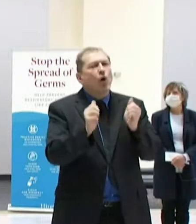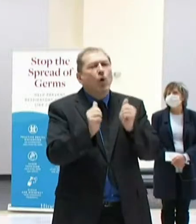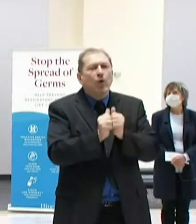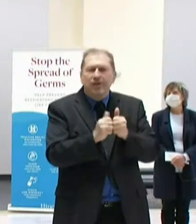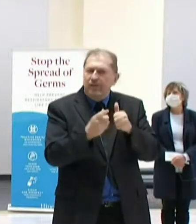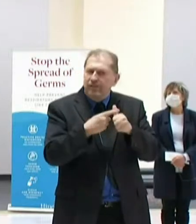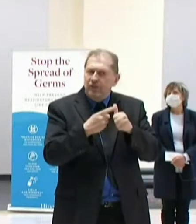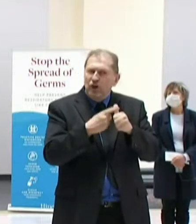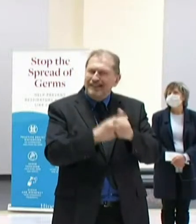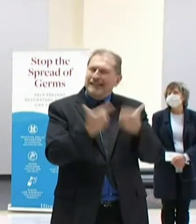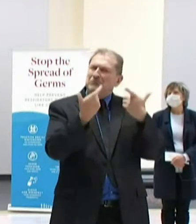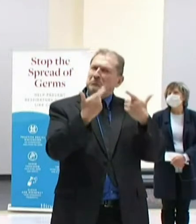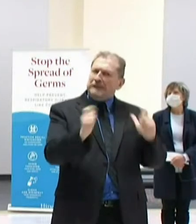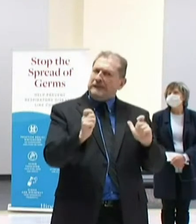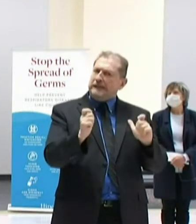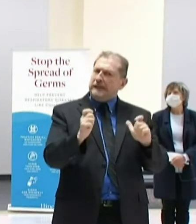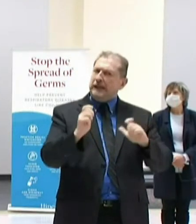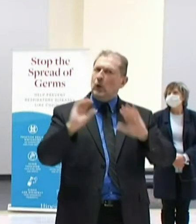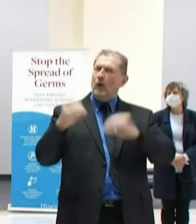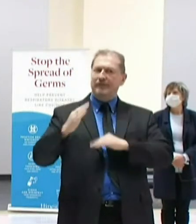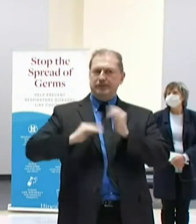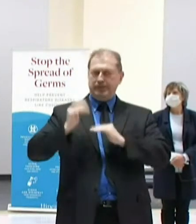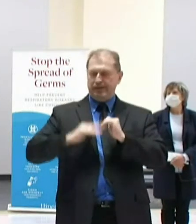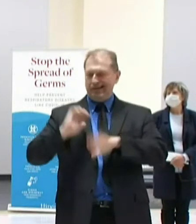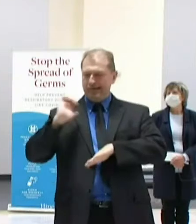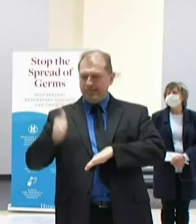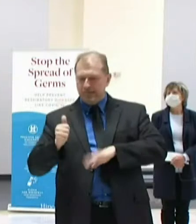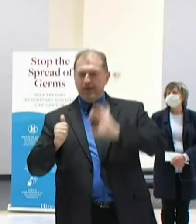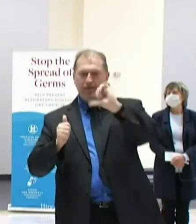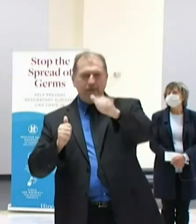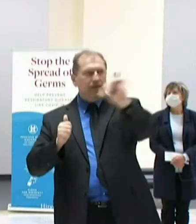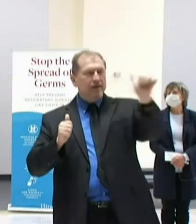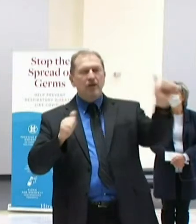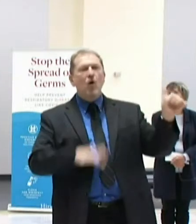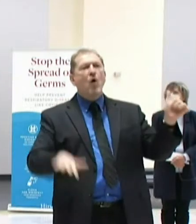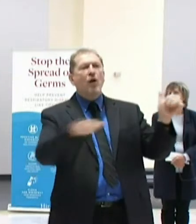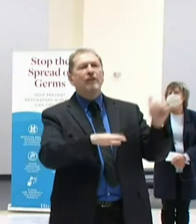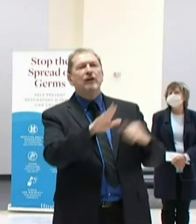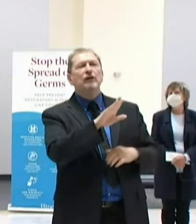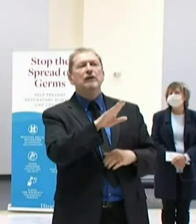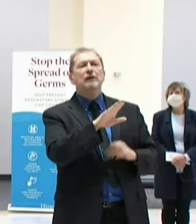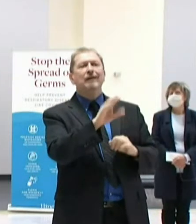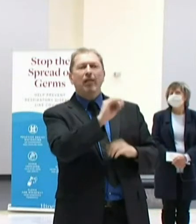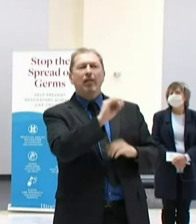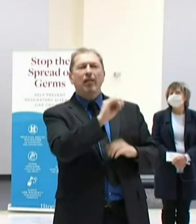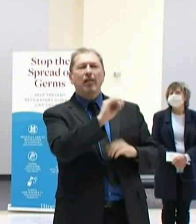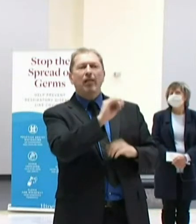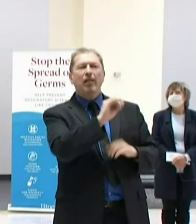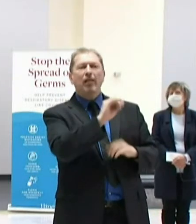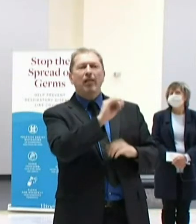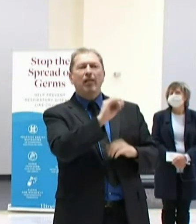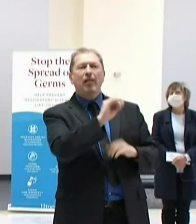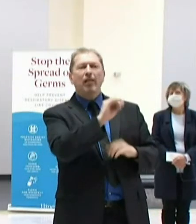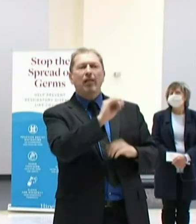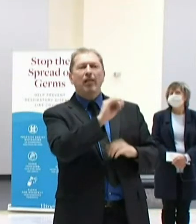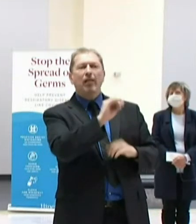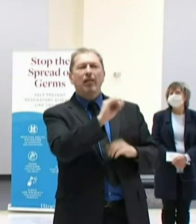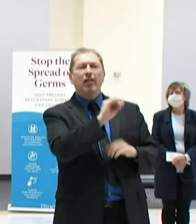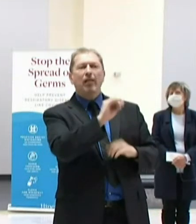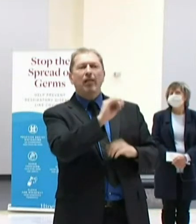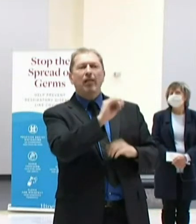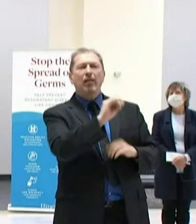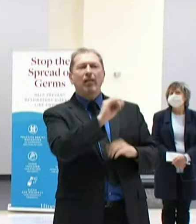Illinois commercial offices around the state, including the Merchandise Mart and Wrigley Building here in similar